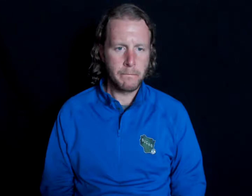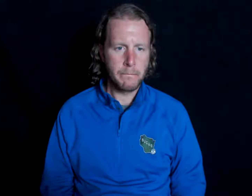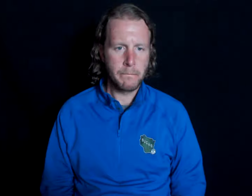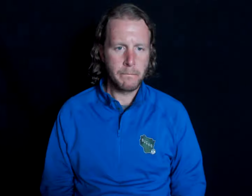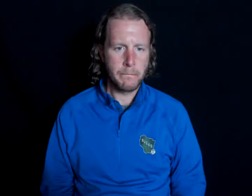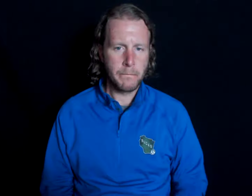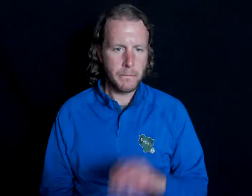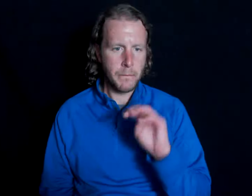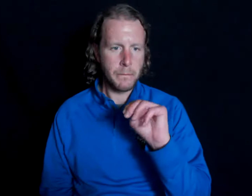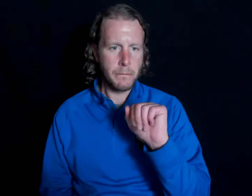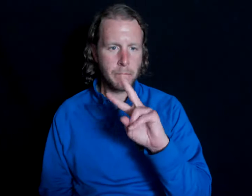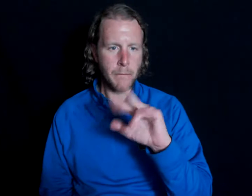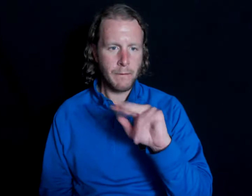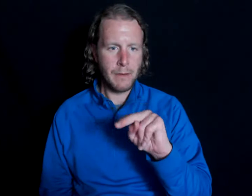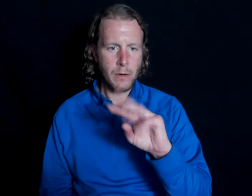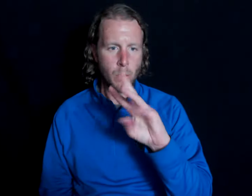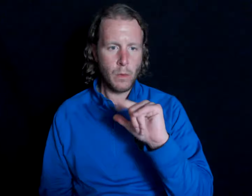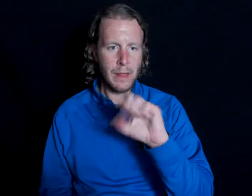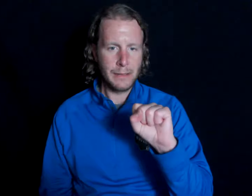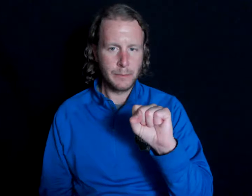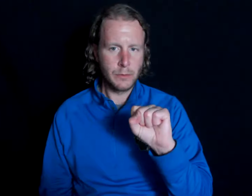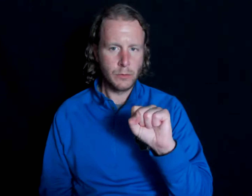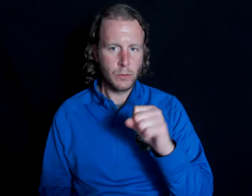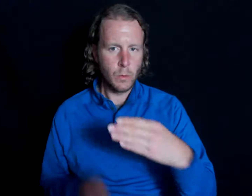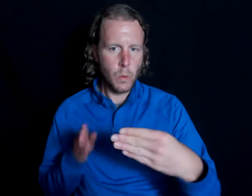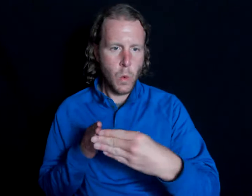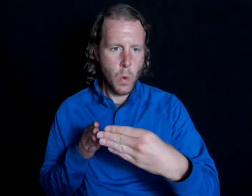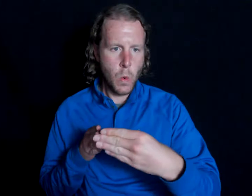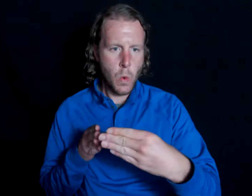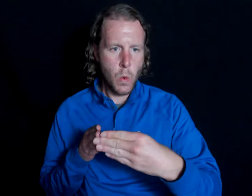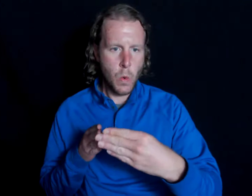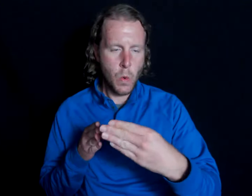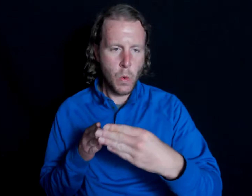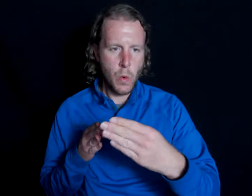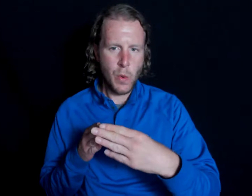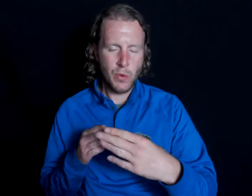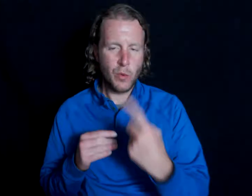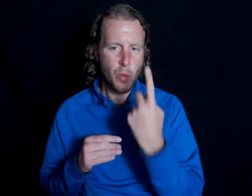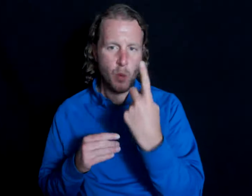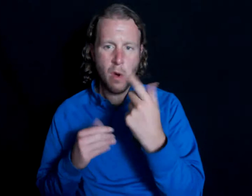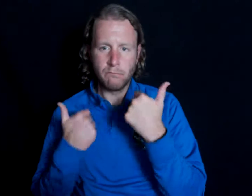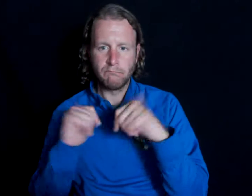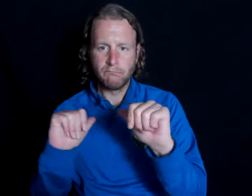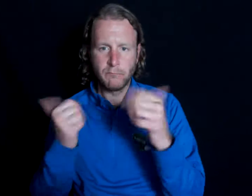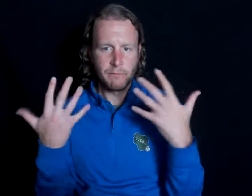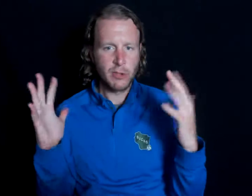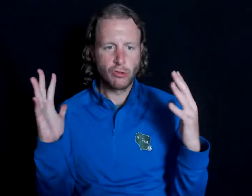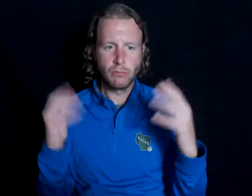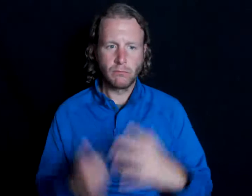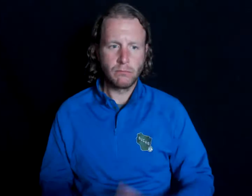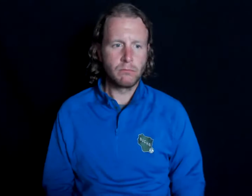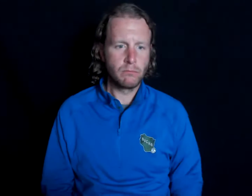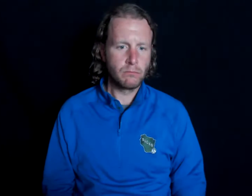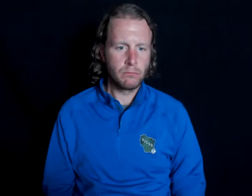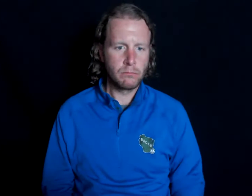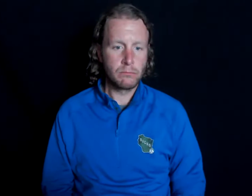Marvin Williams from the corner. And 1 and done for the Milwaukee Bucks. Approaching 7 minutes to